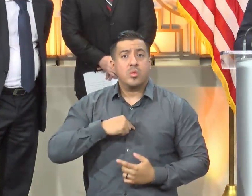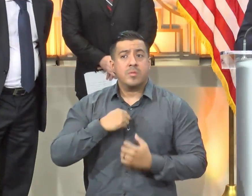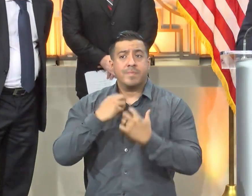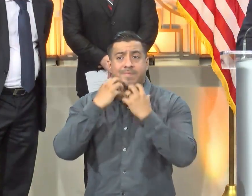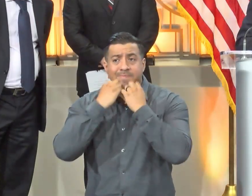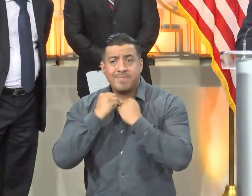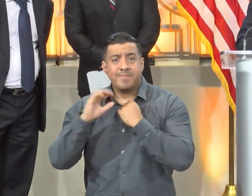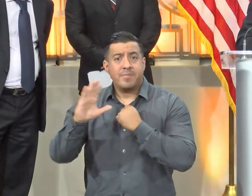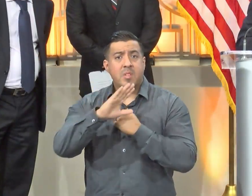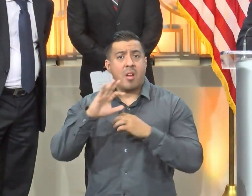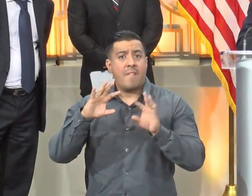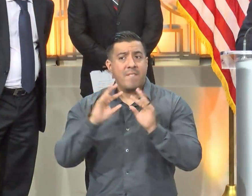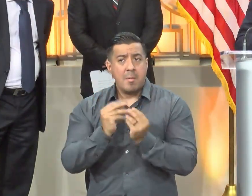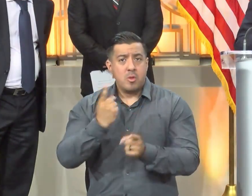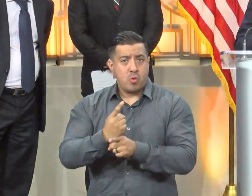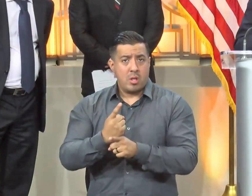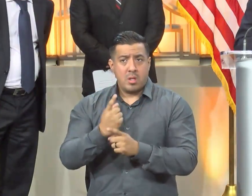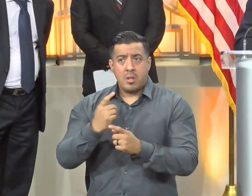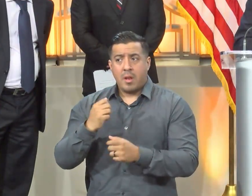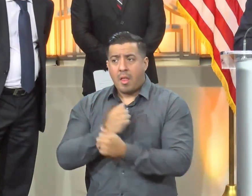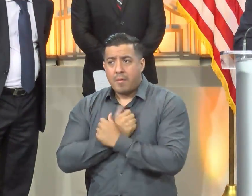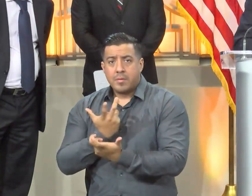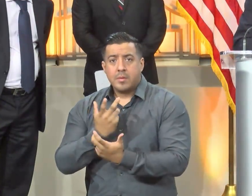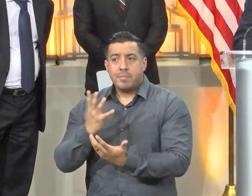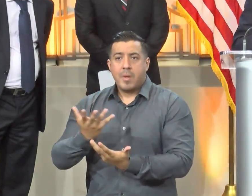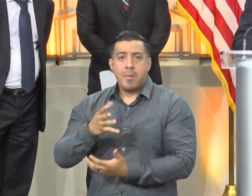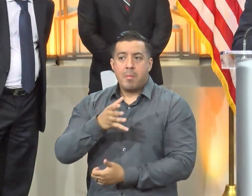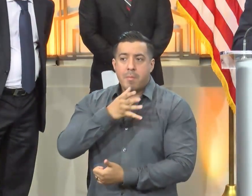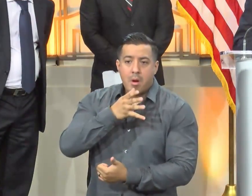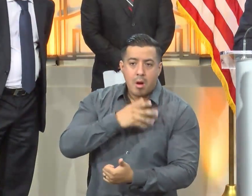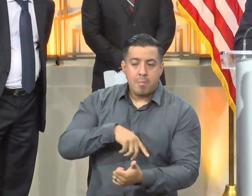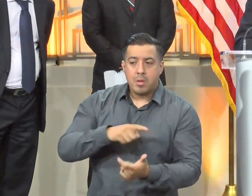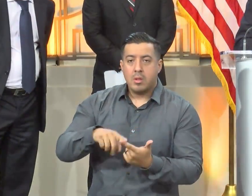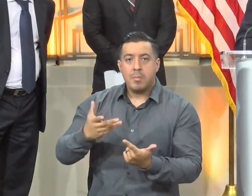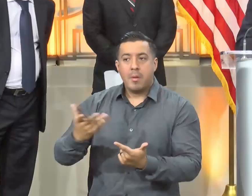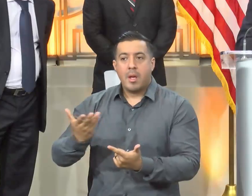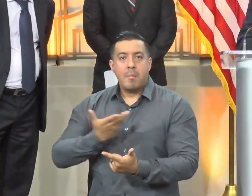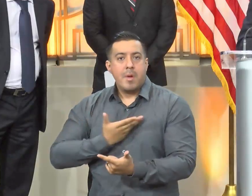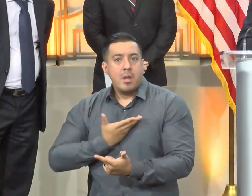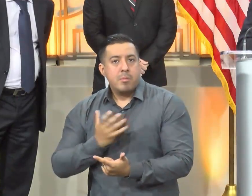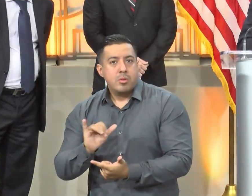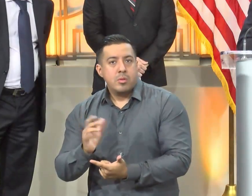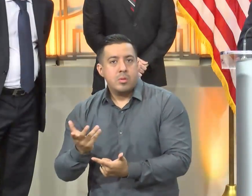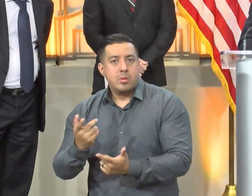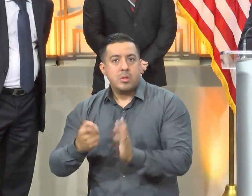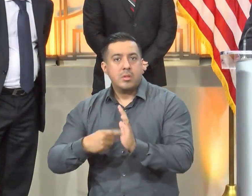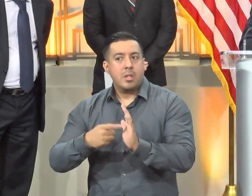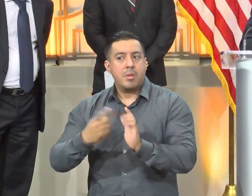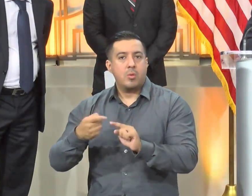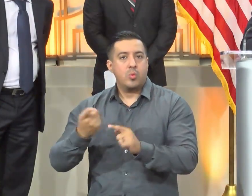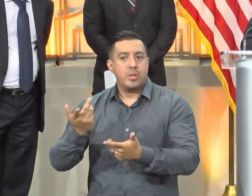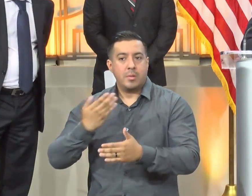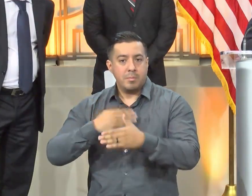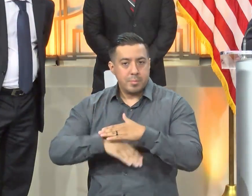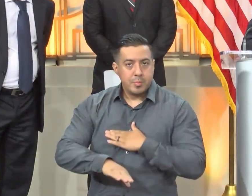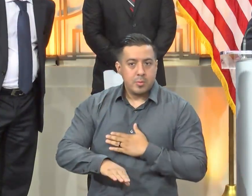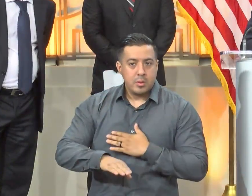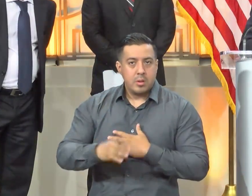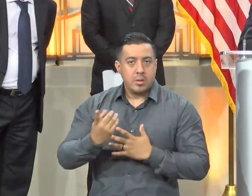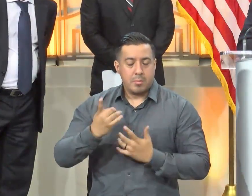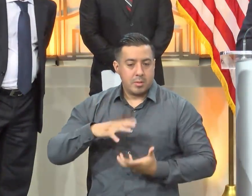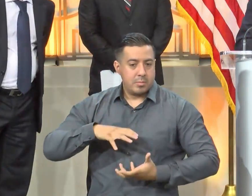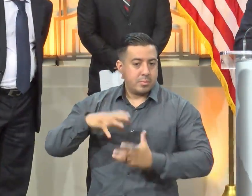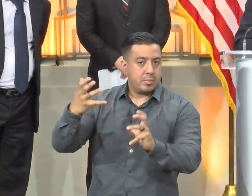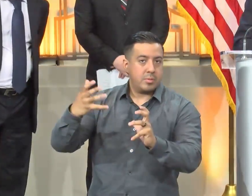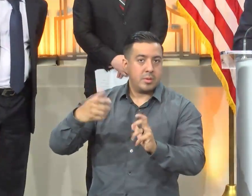a family, there has to be a mom, and there has to be a baby. And sometimes during delivery, things can go wrong, and there's